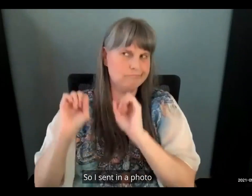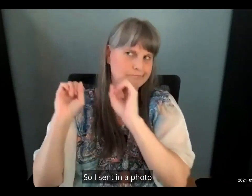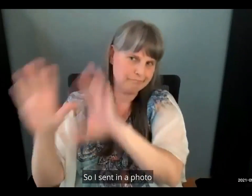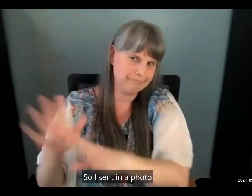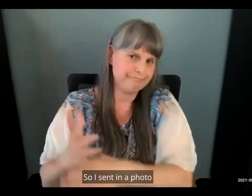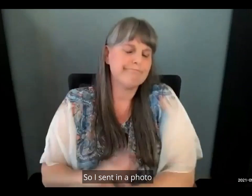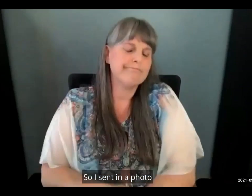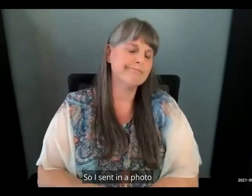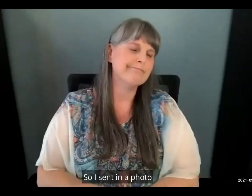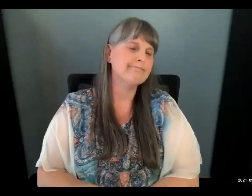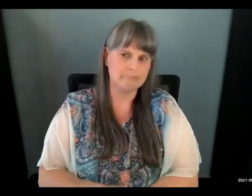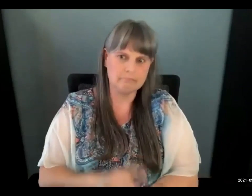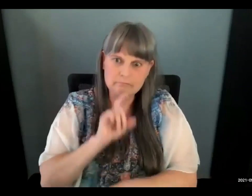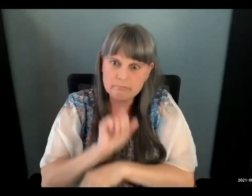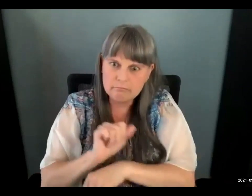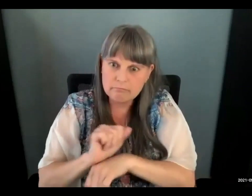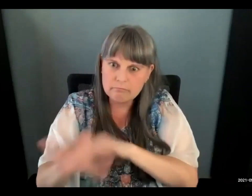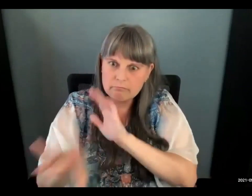So I sent in a photo